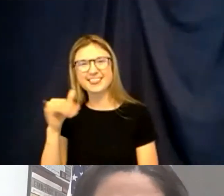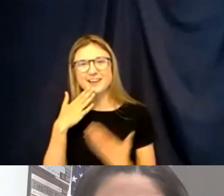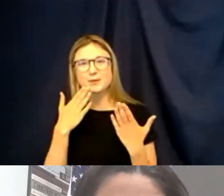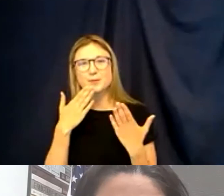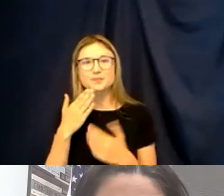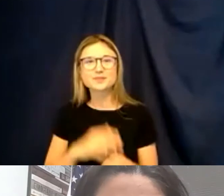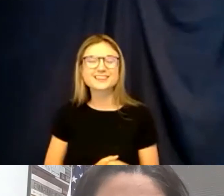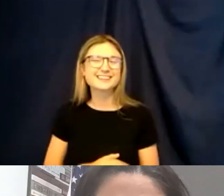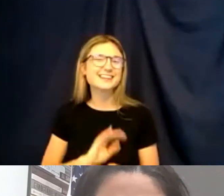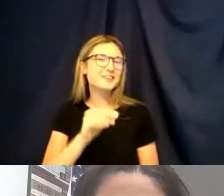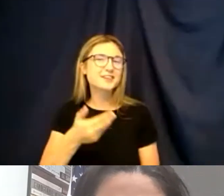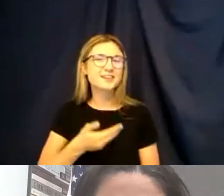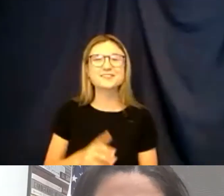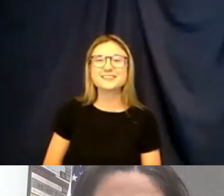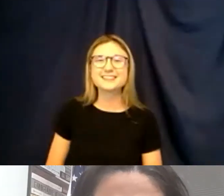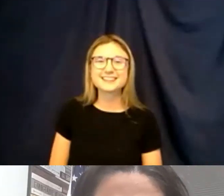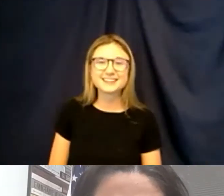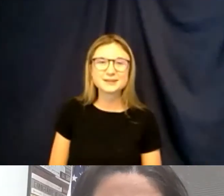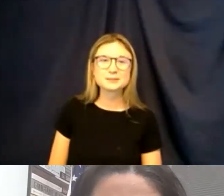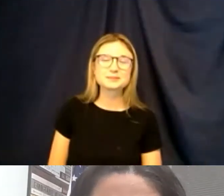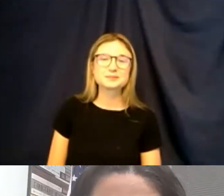You're welcome.